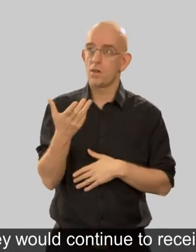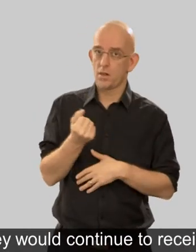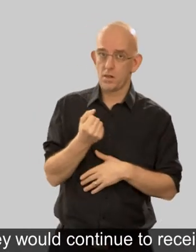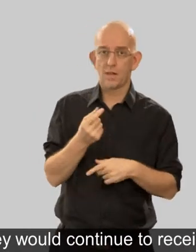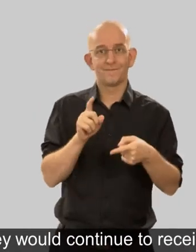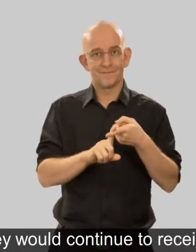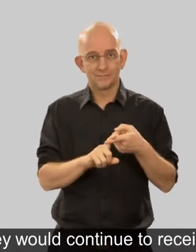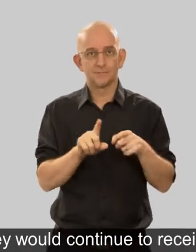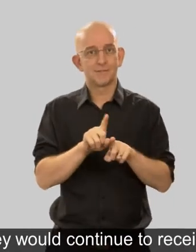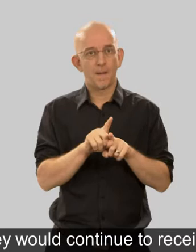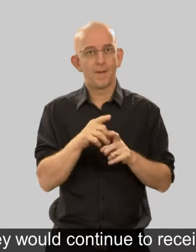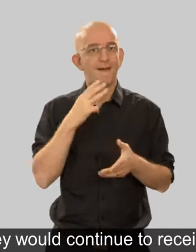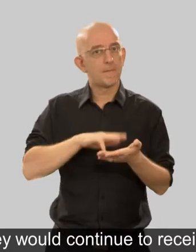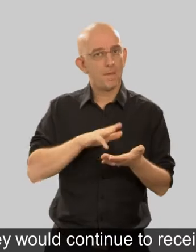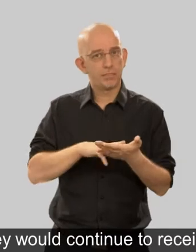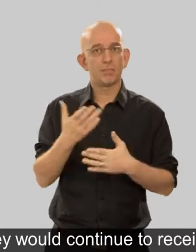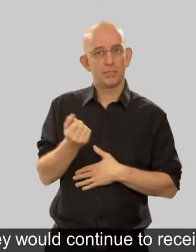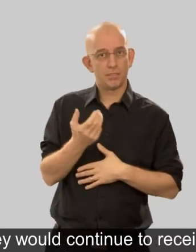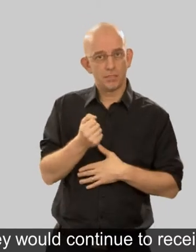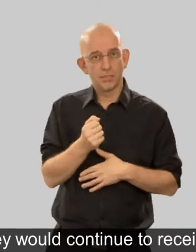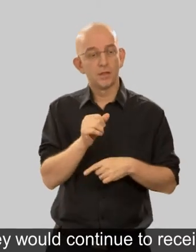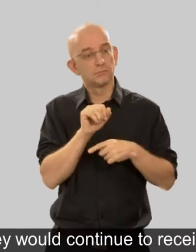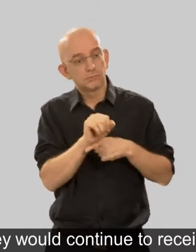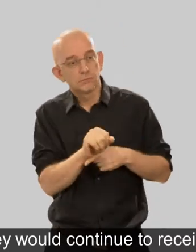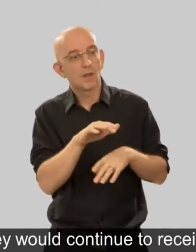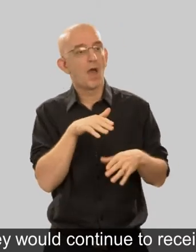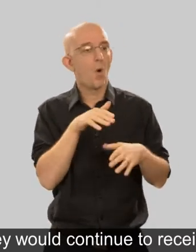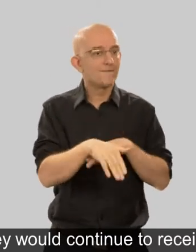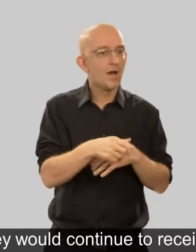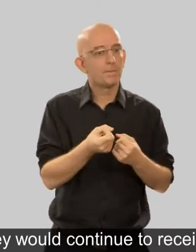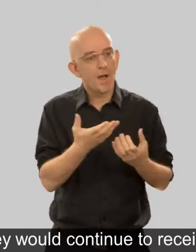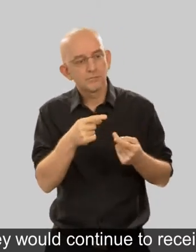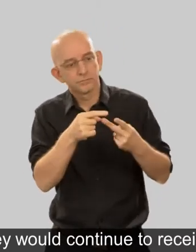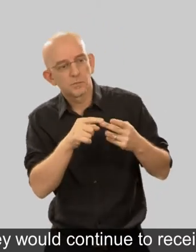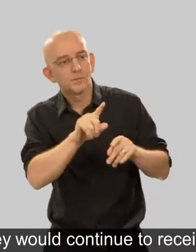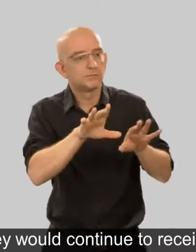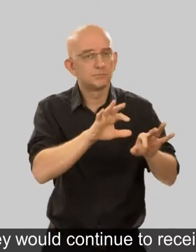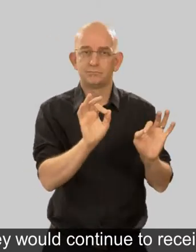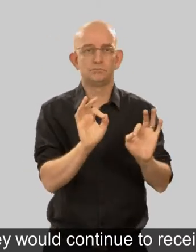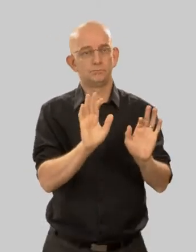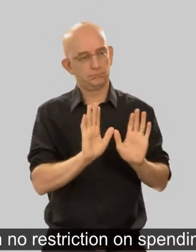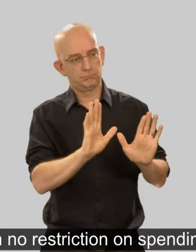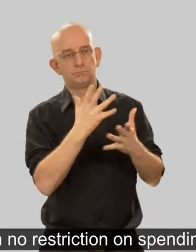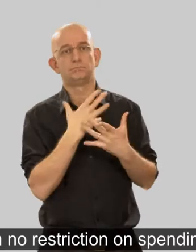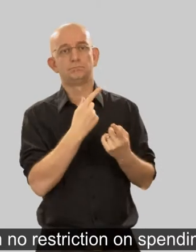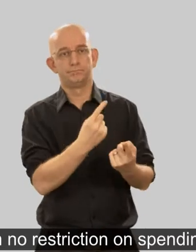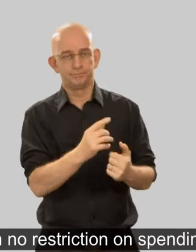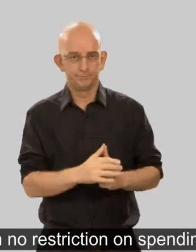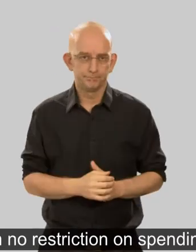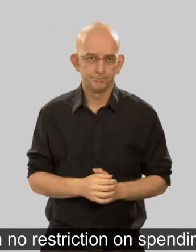They would continue to receive a fixed, ongoing monthly payment with no restriction on spending.